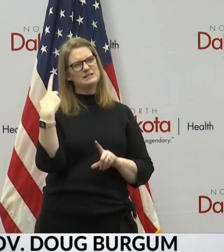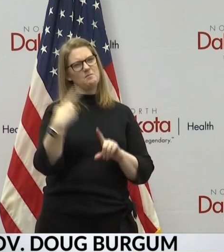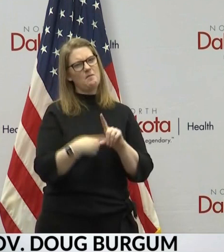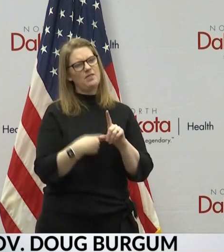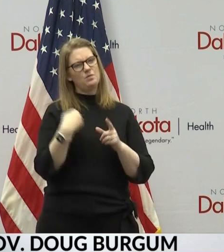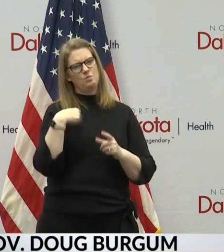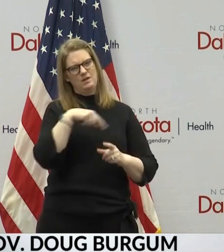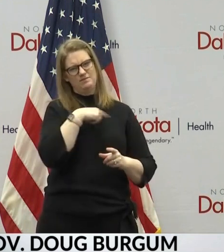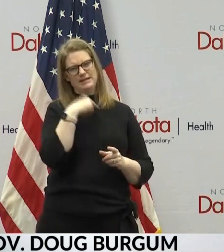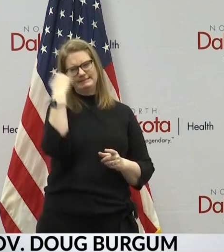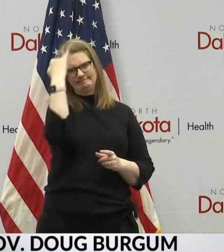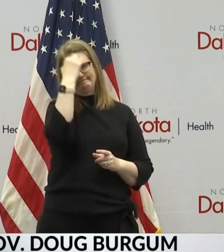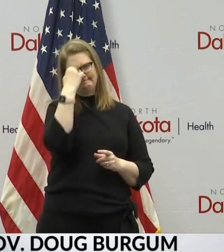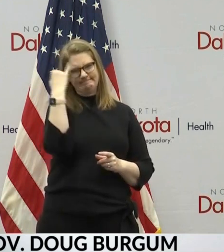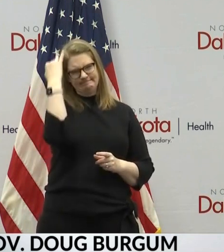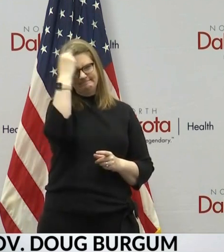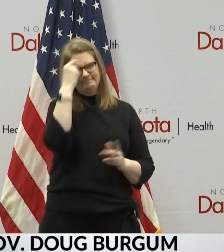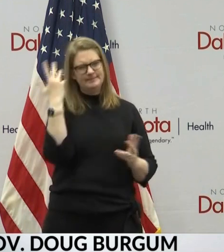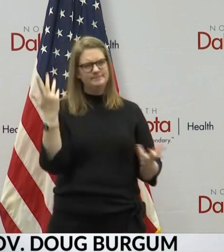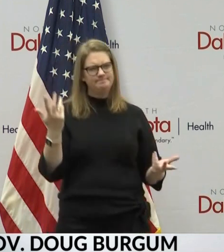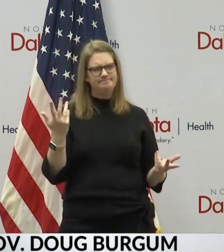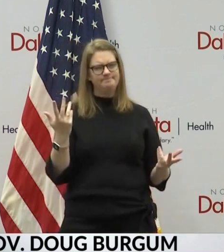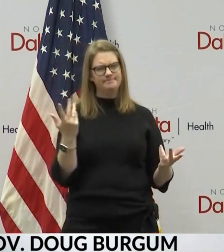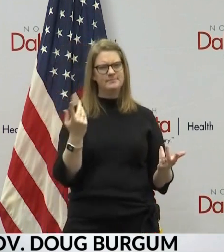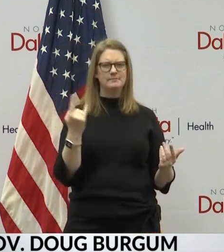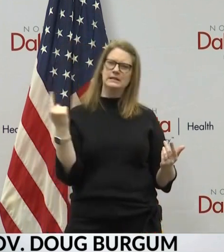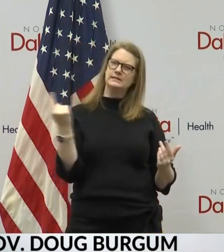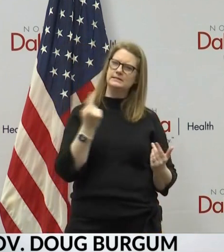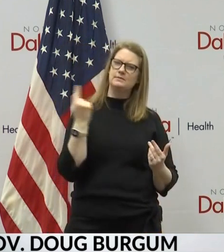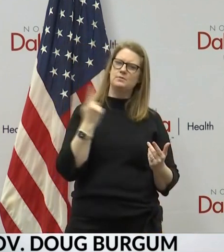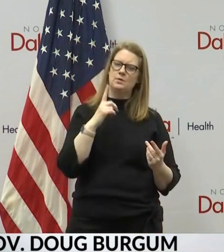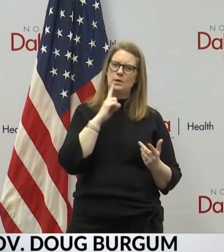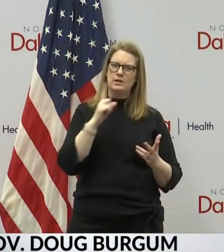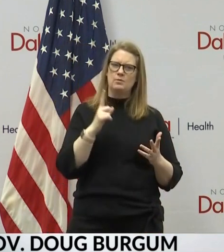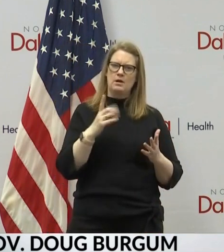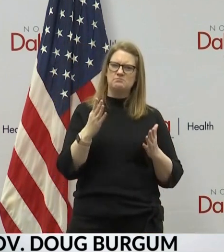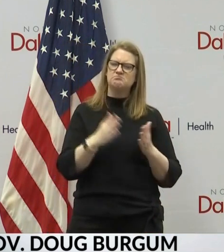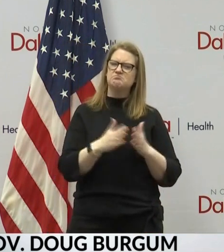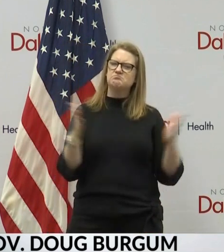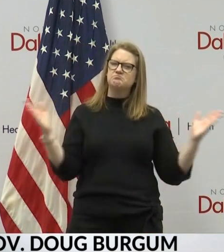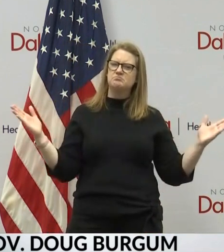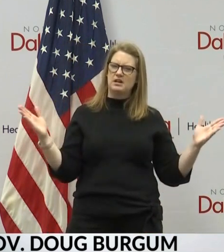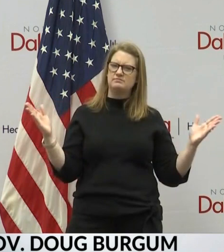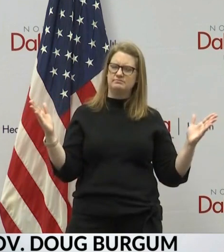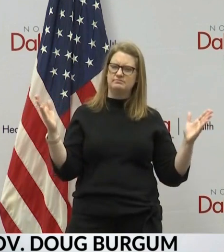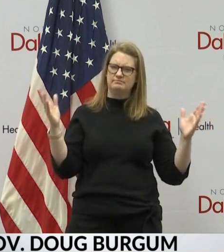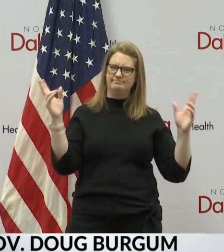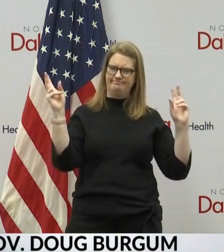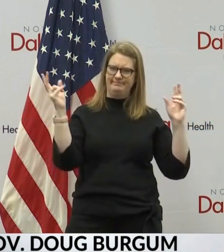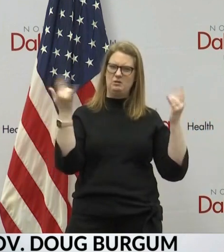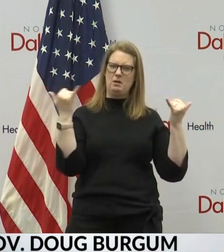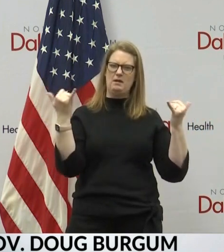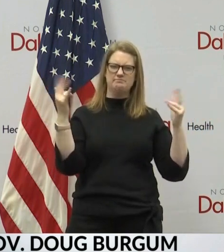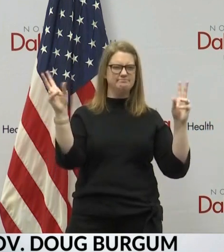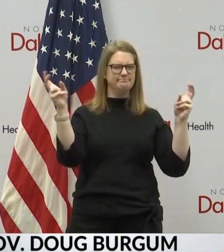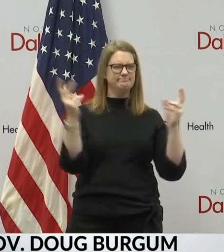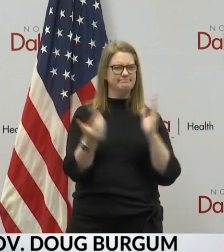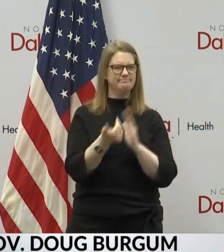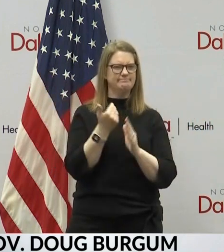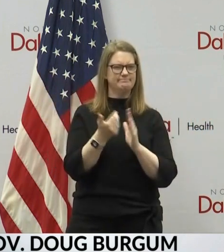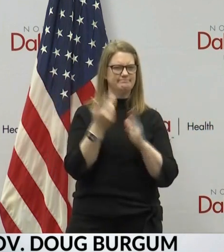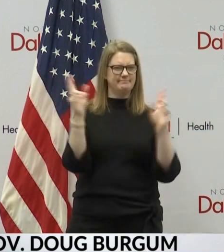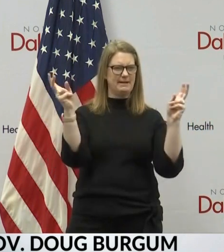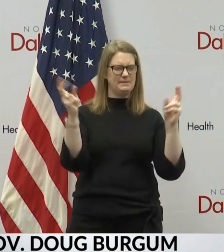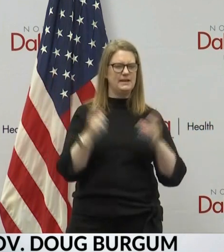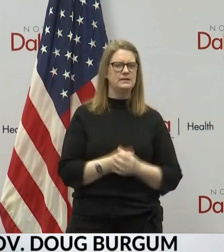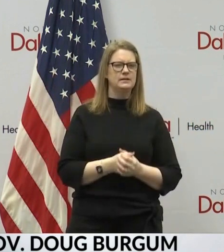this crisis, but something which we want to provide a broad update today on multiple topics related to veterans. The first